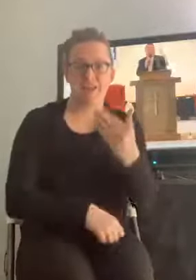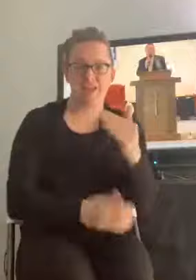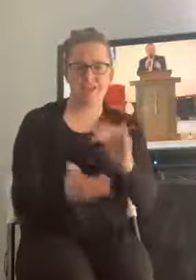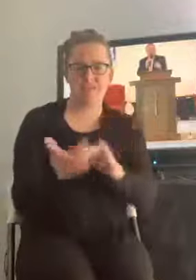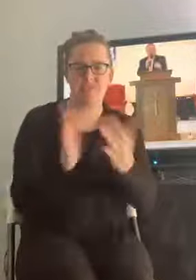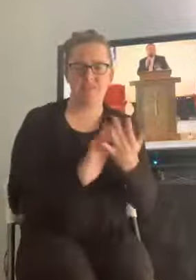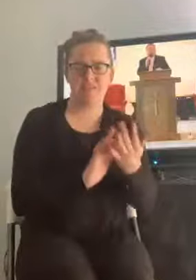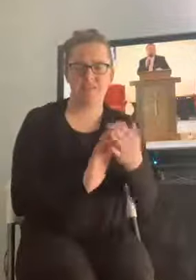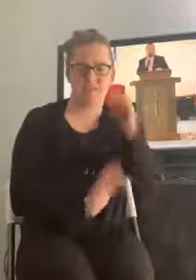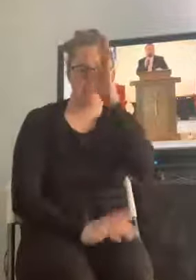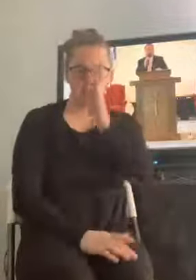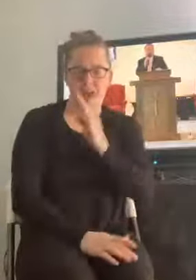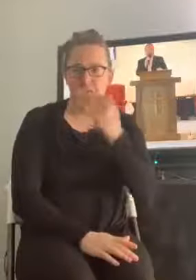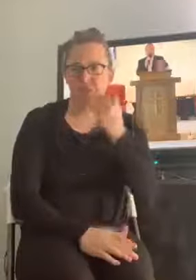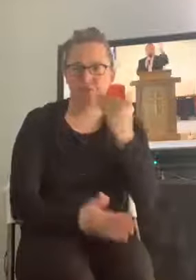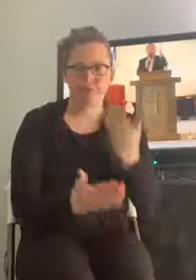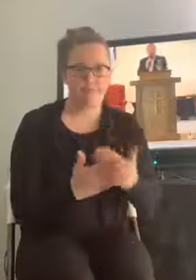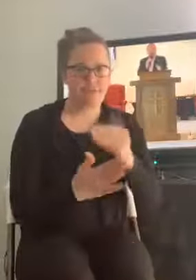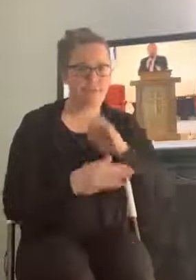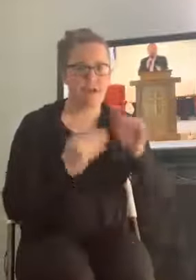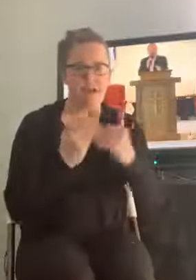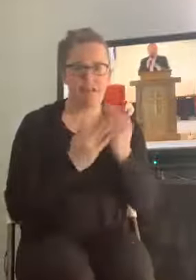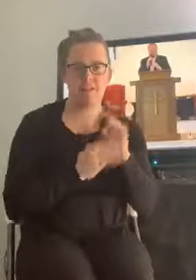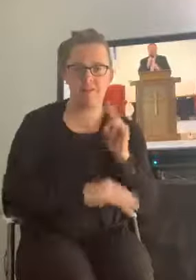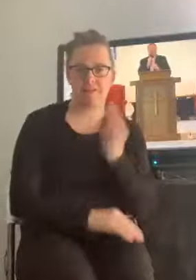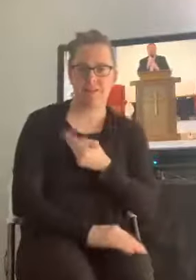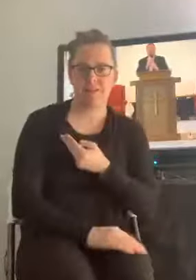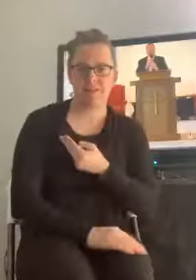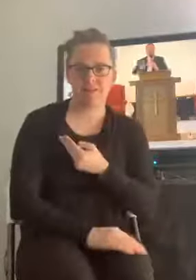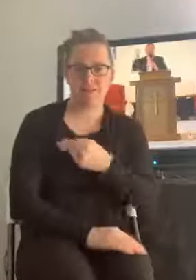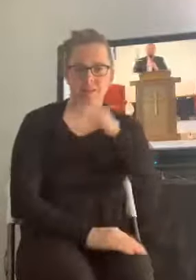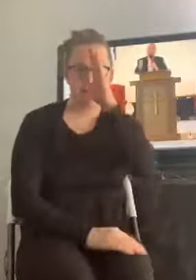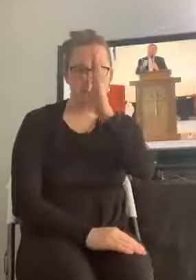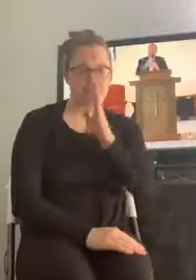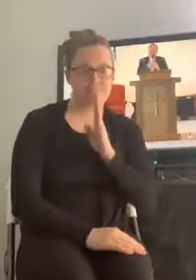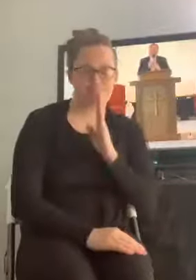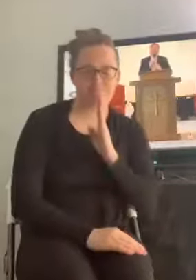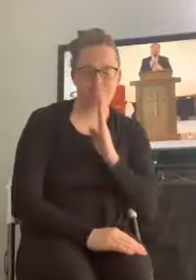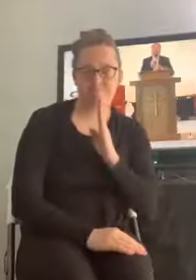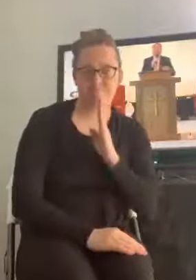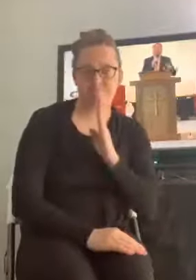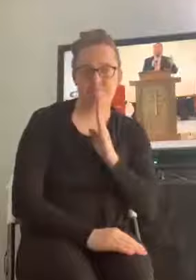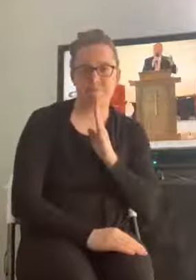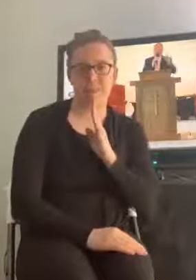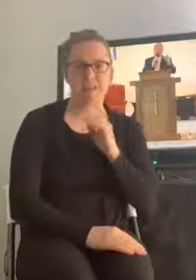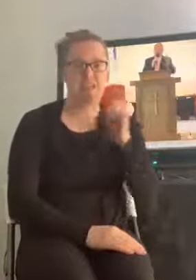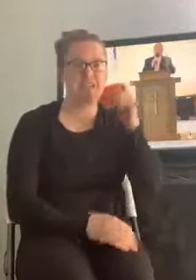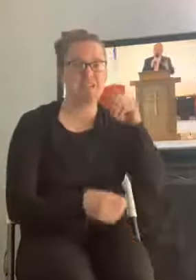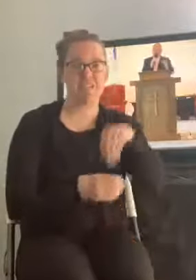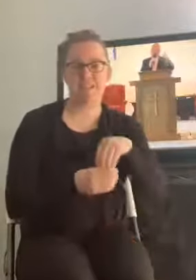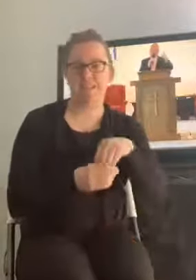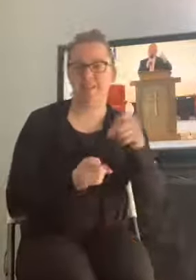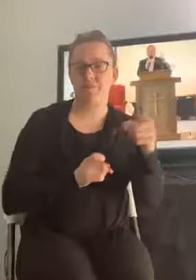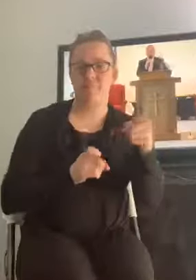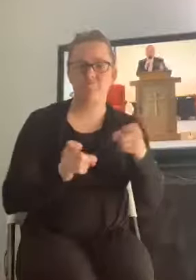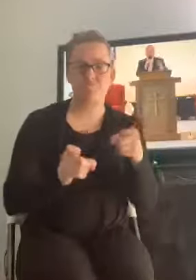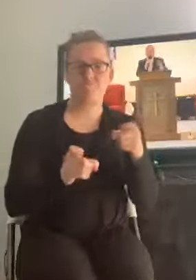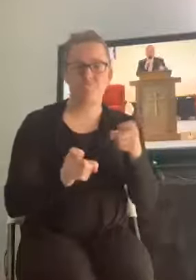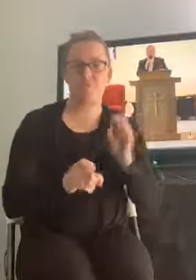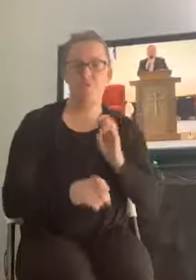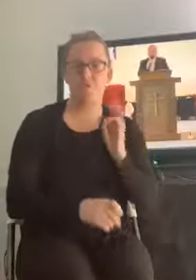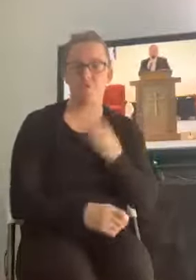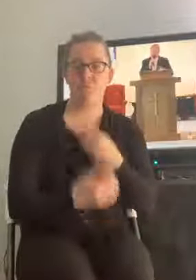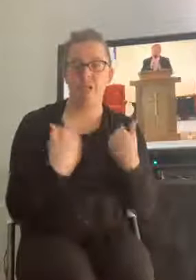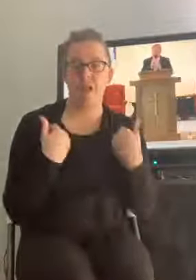are. God has been good to us. God is taking care of us. God is still in control, and we have a right to be